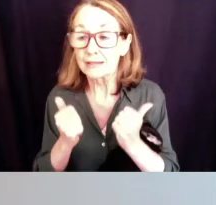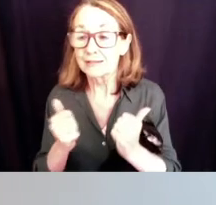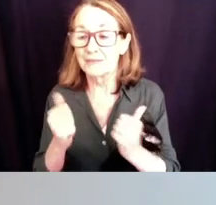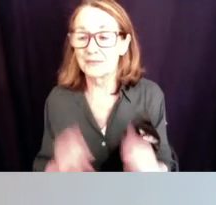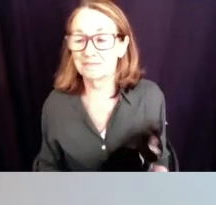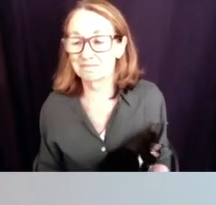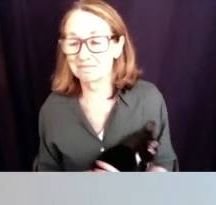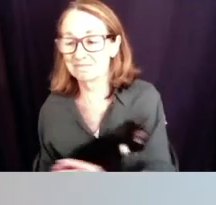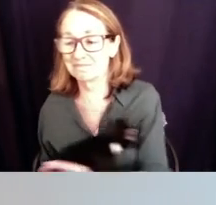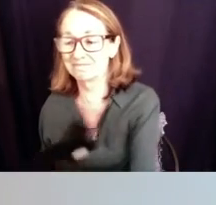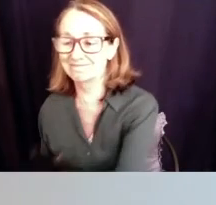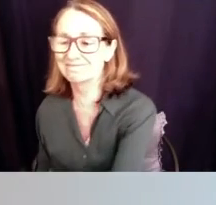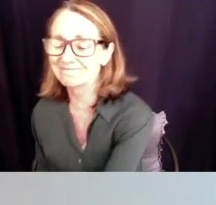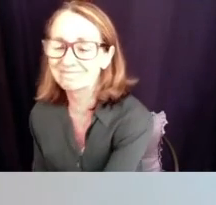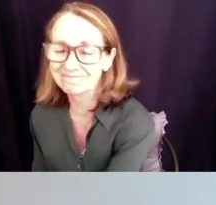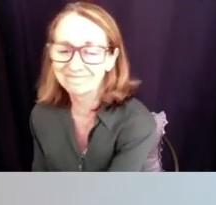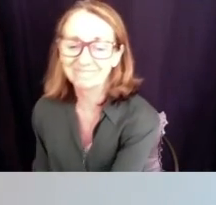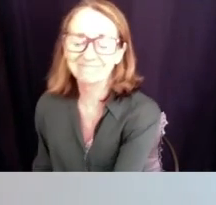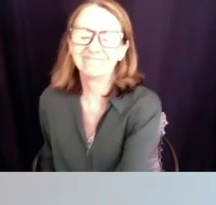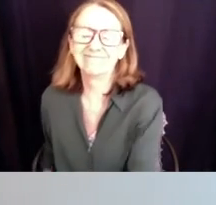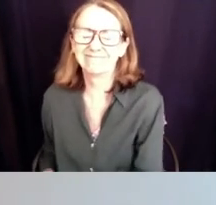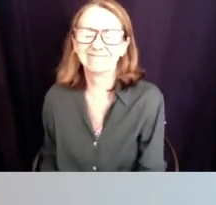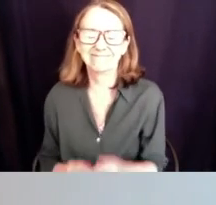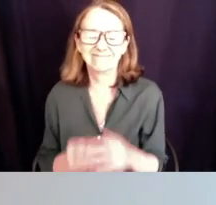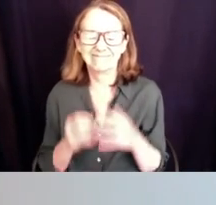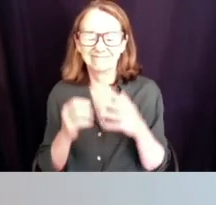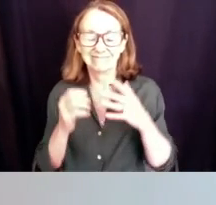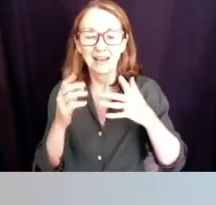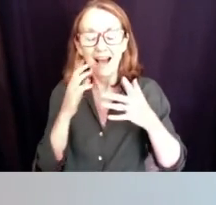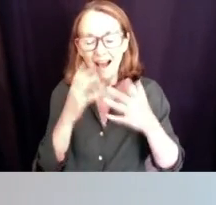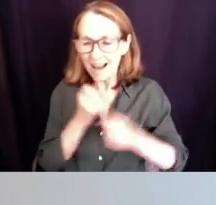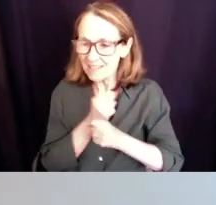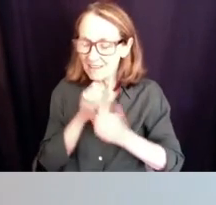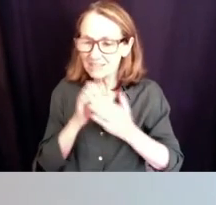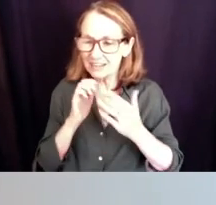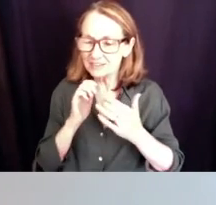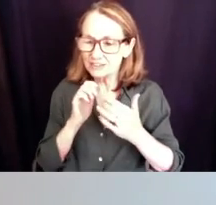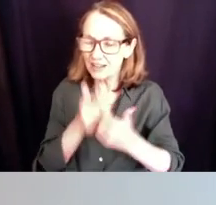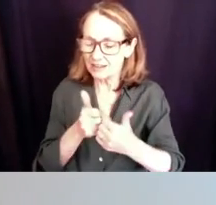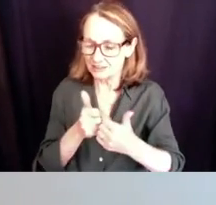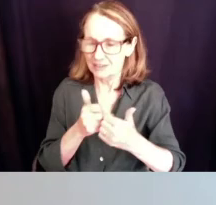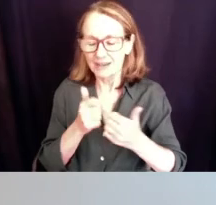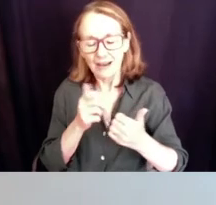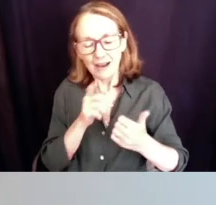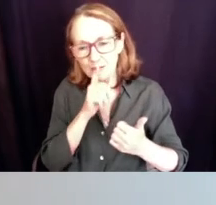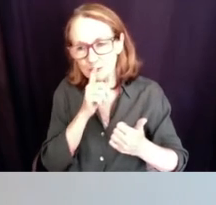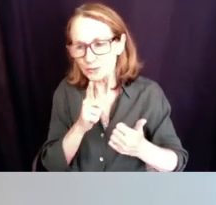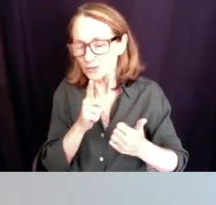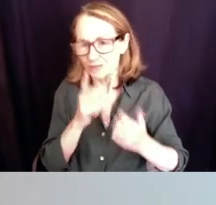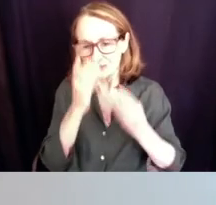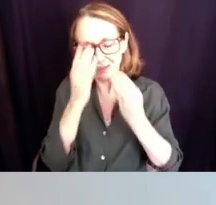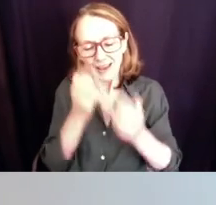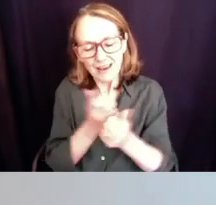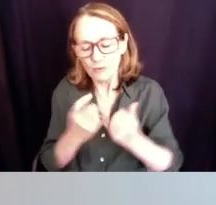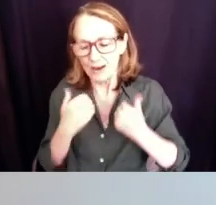know there's a way to do that, and I'd be glad to get in touch with you and work with you more on that, and I'd love that challenge. But I'm